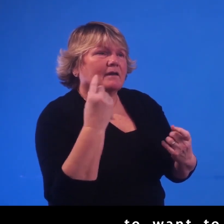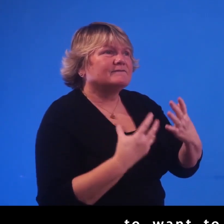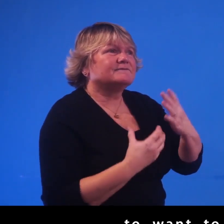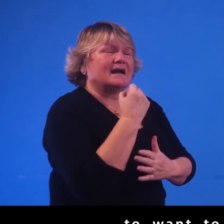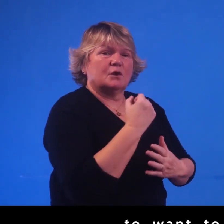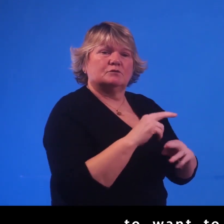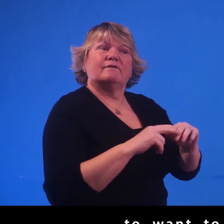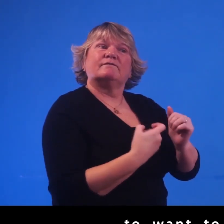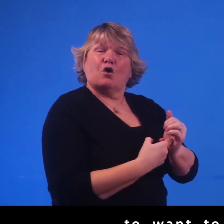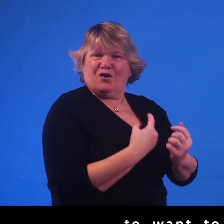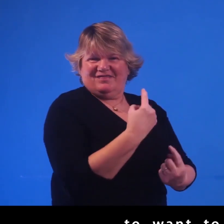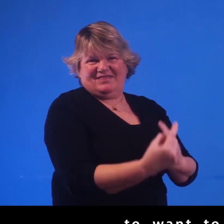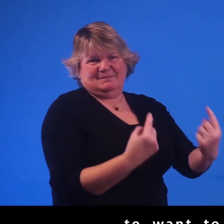to find out for themselves.